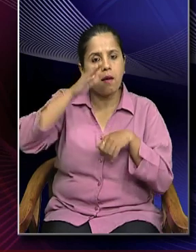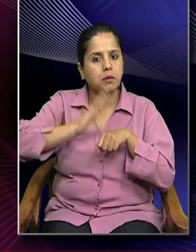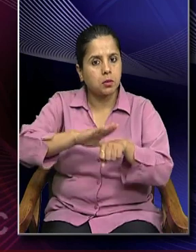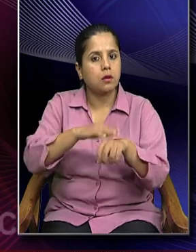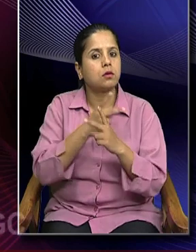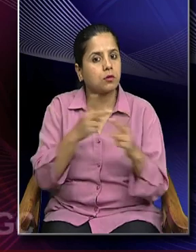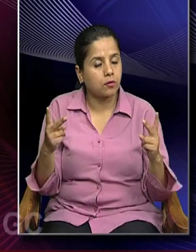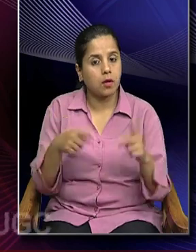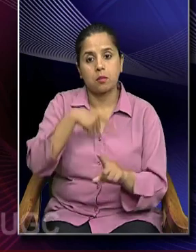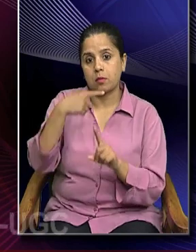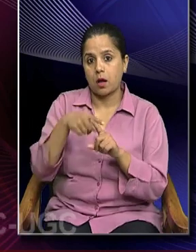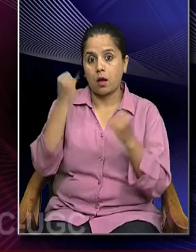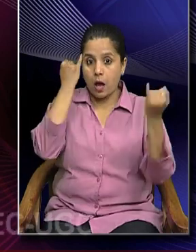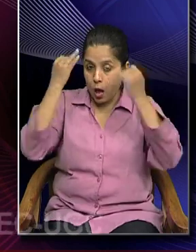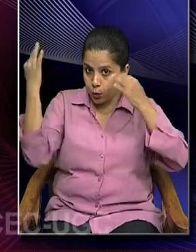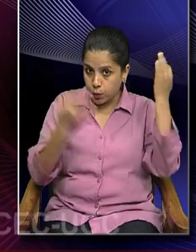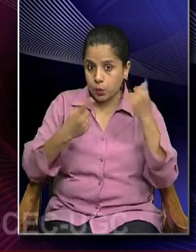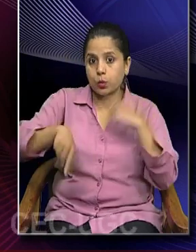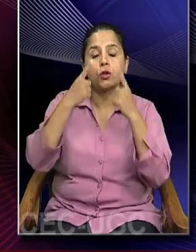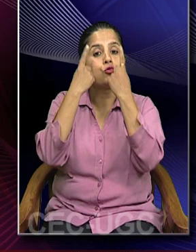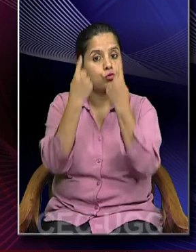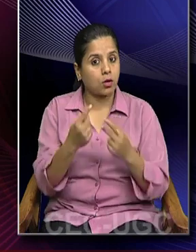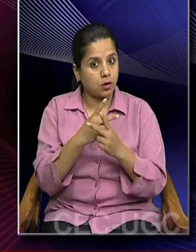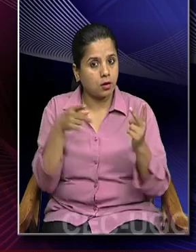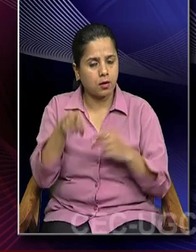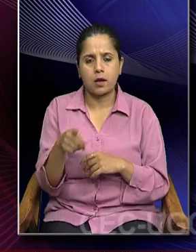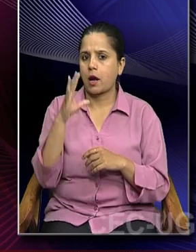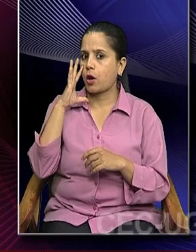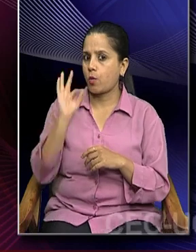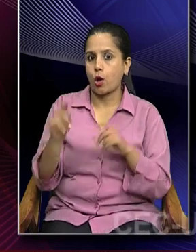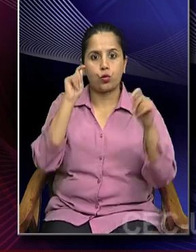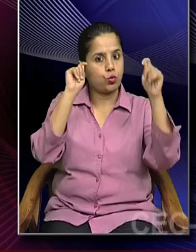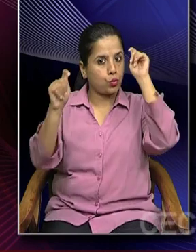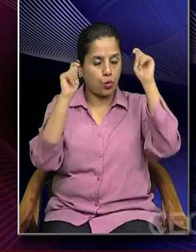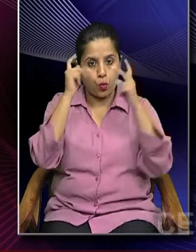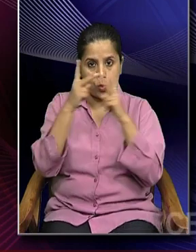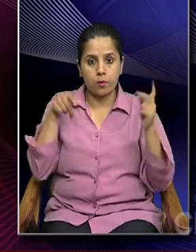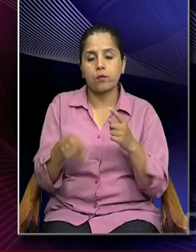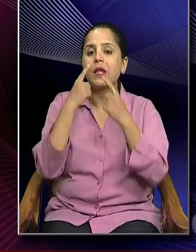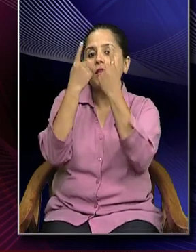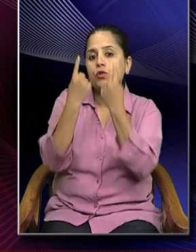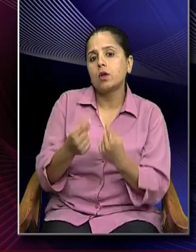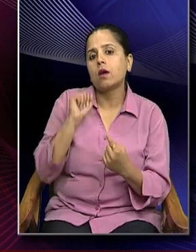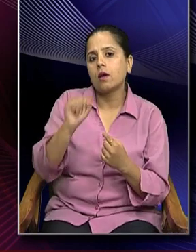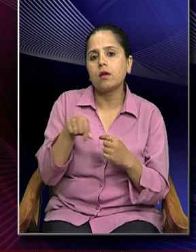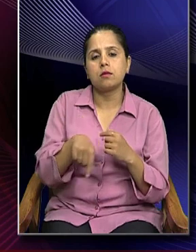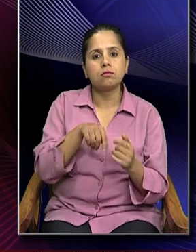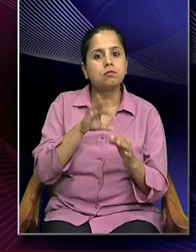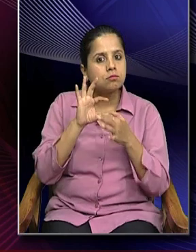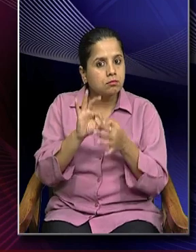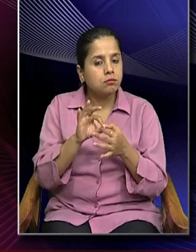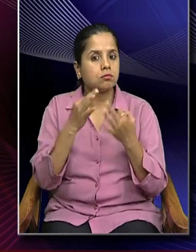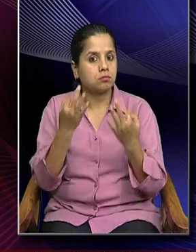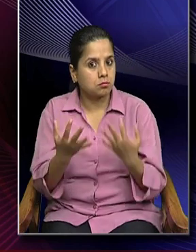experiences, and the innovative assessment plays a very crucial role in evaluating the effectiveness of